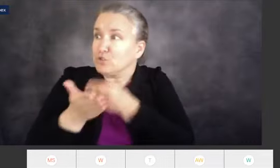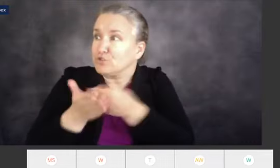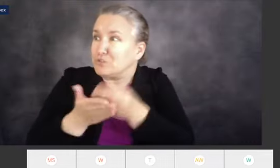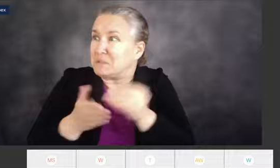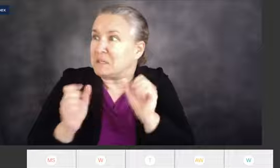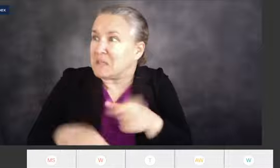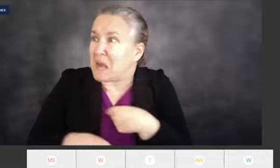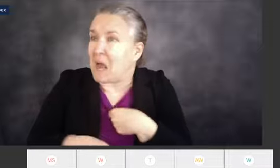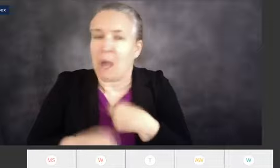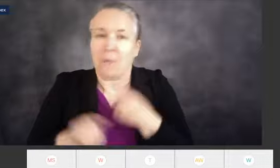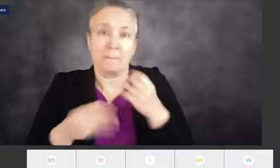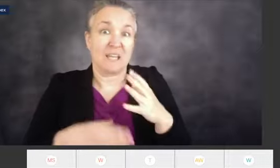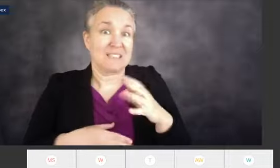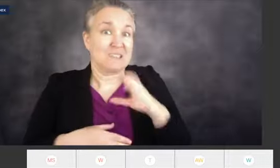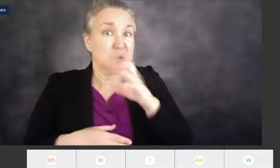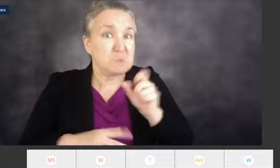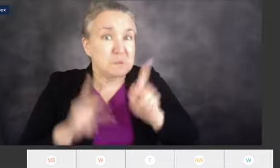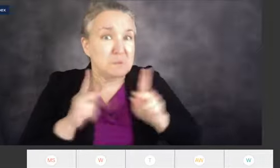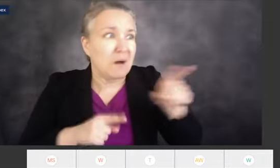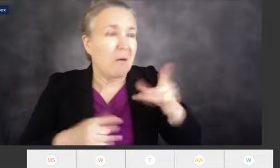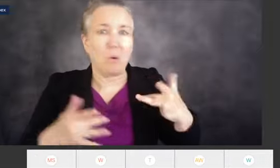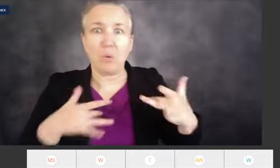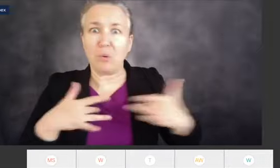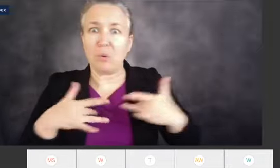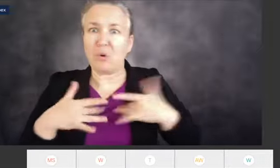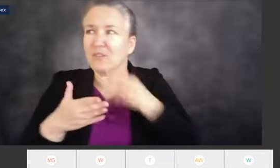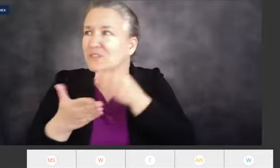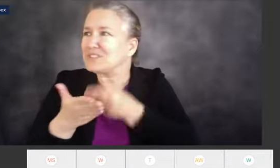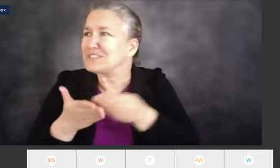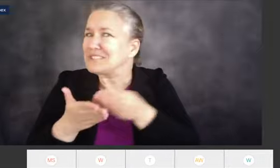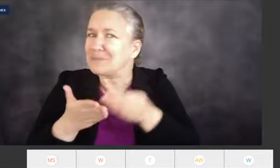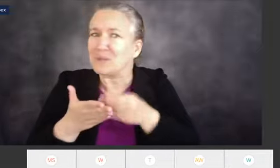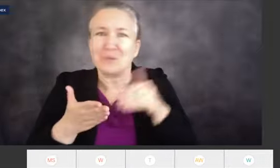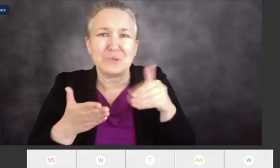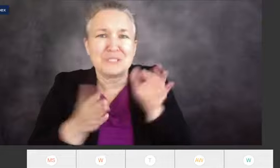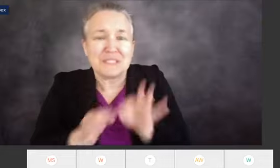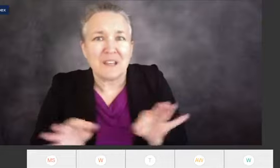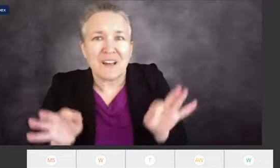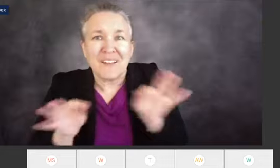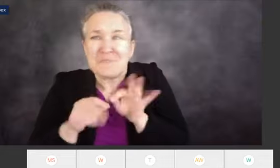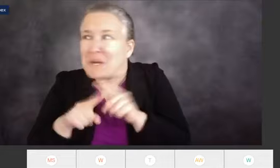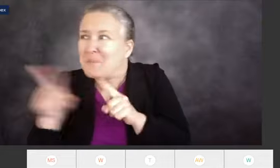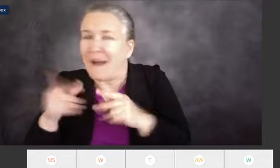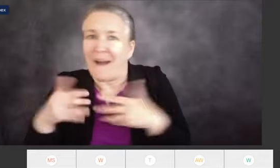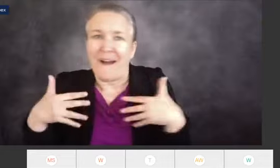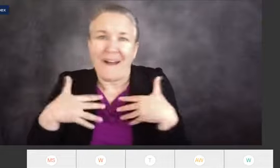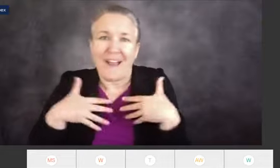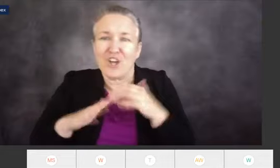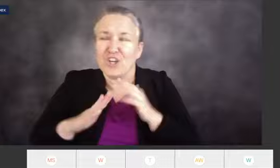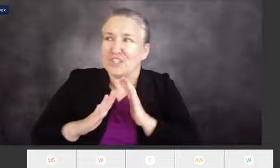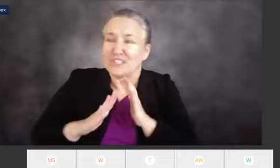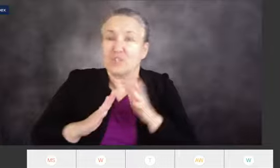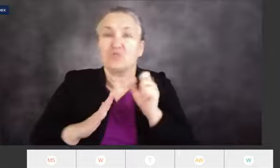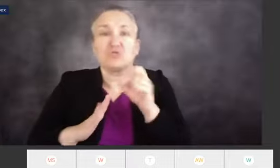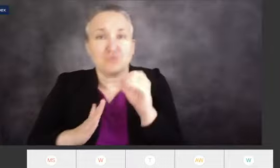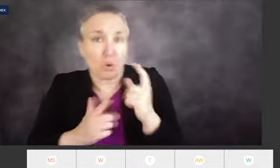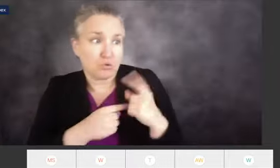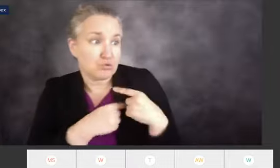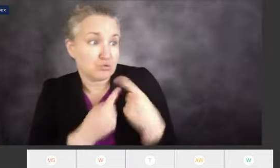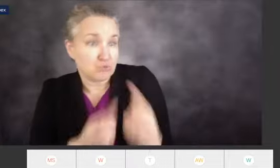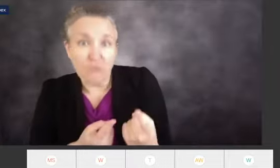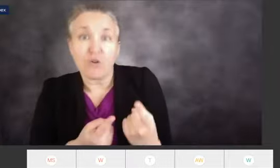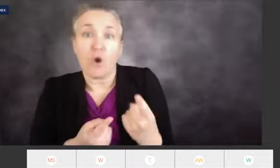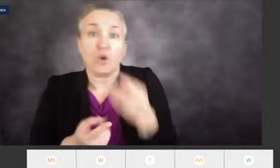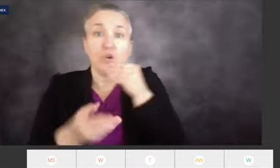many seniors are still very, very concerned about this very important activity to go buy food. And so far,